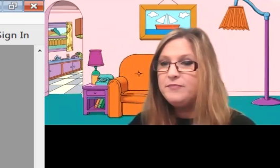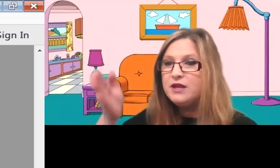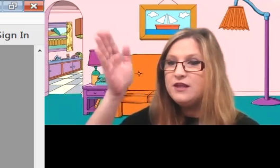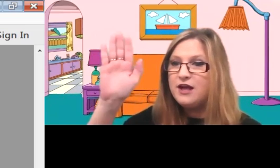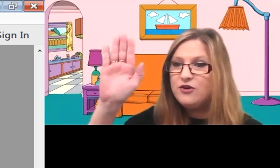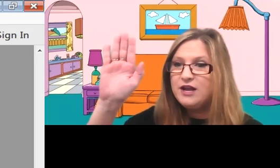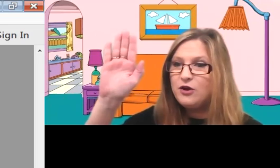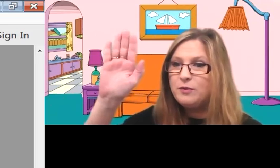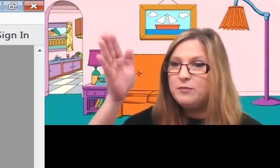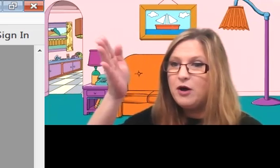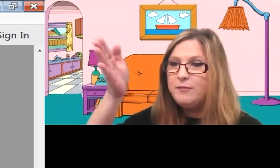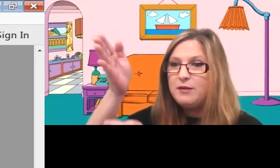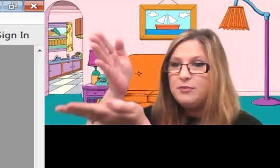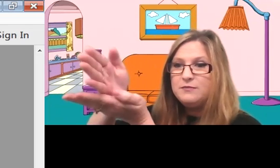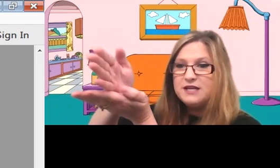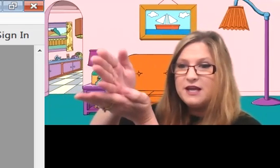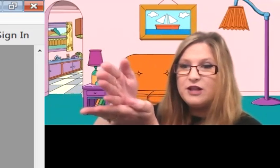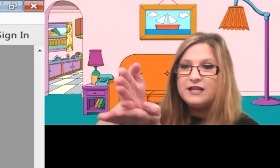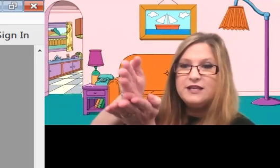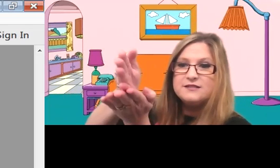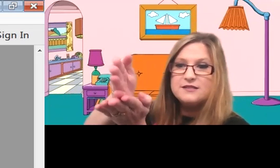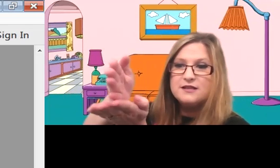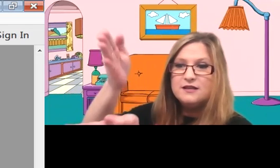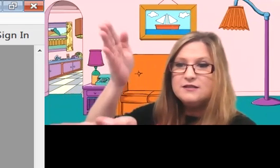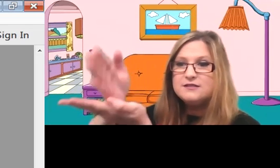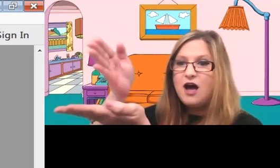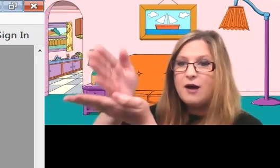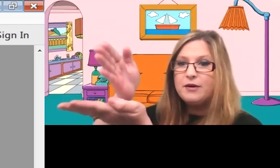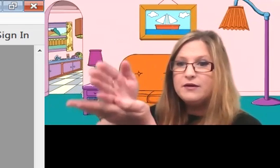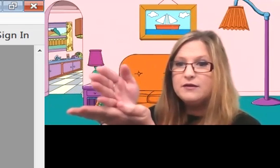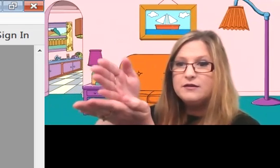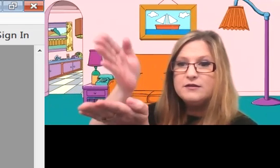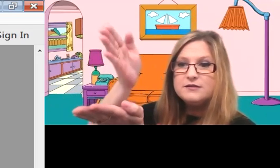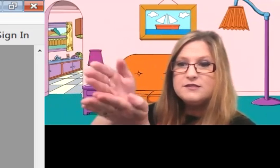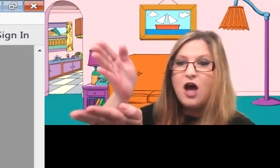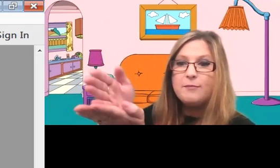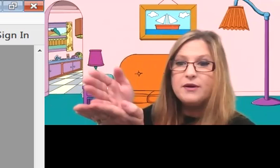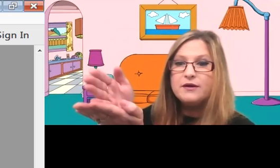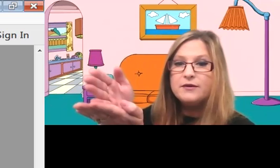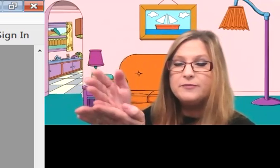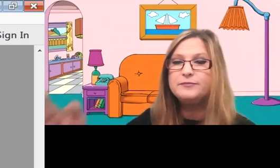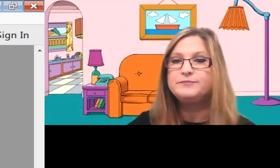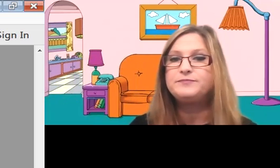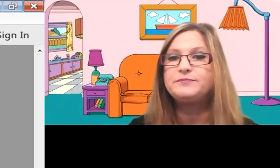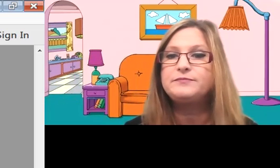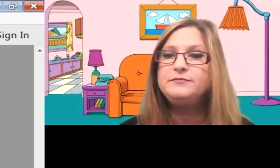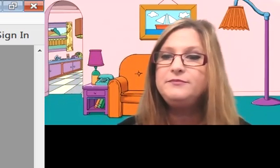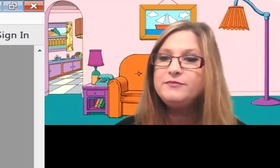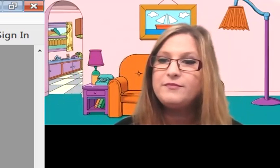palm, the other hand open palm, and put them together like this. Stop. Stop.